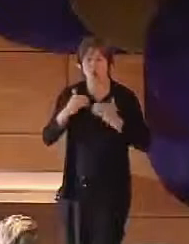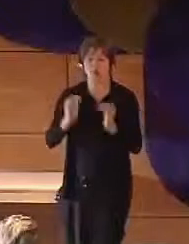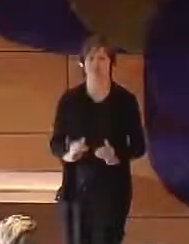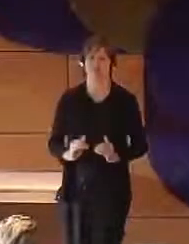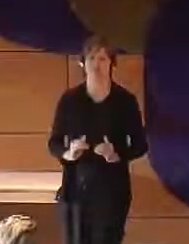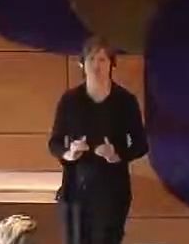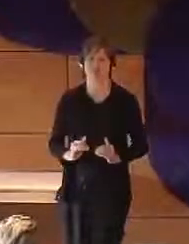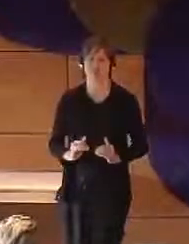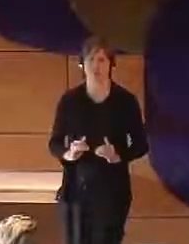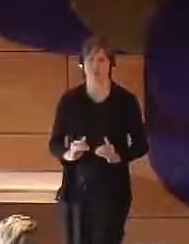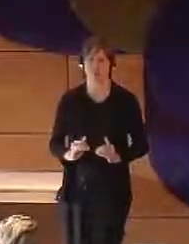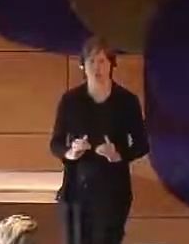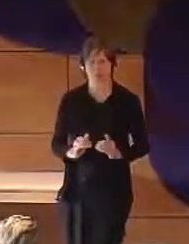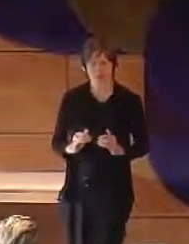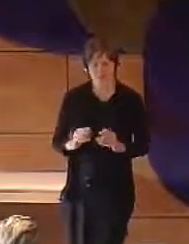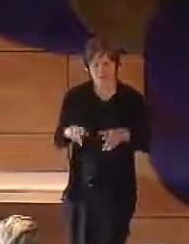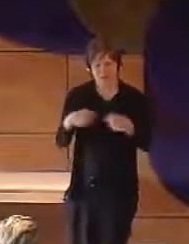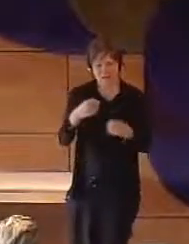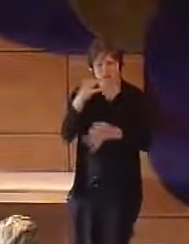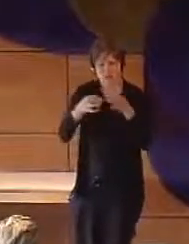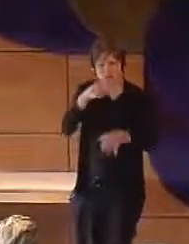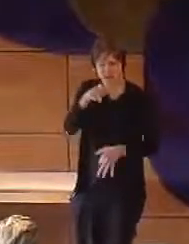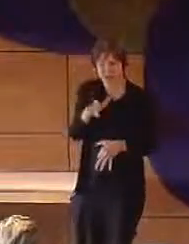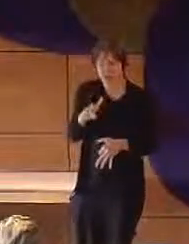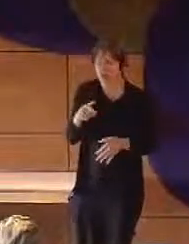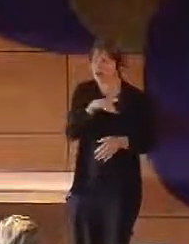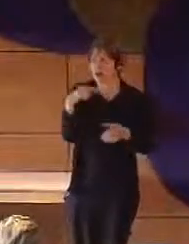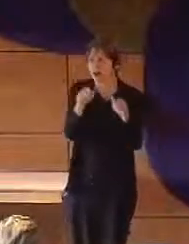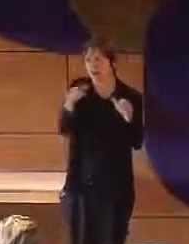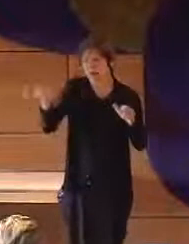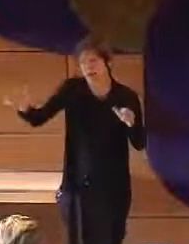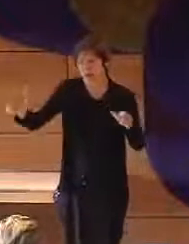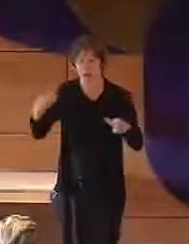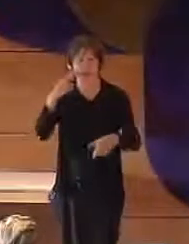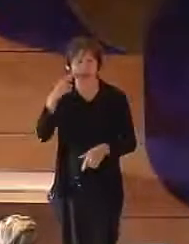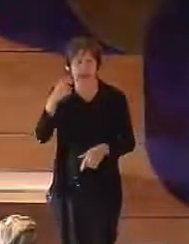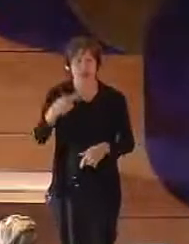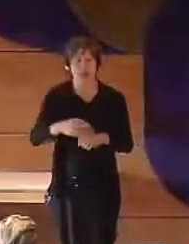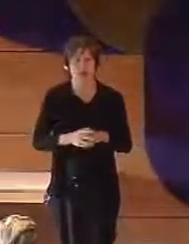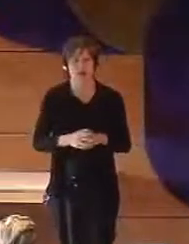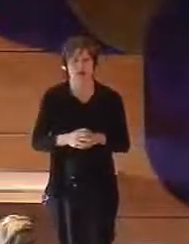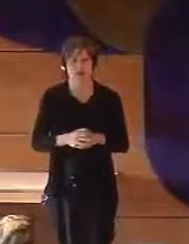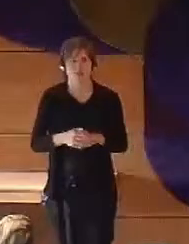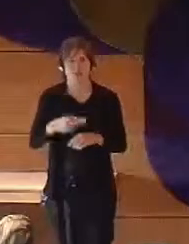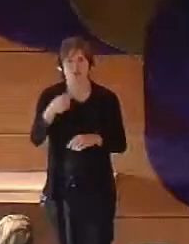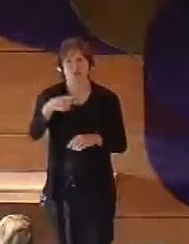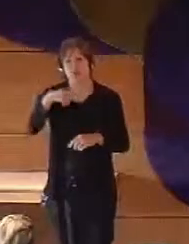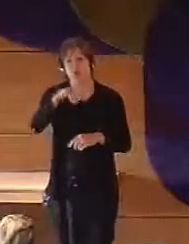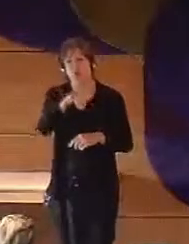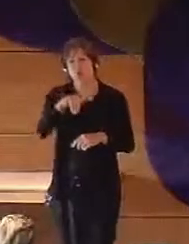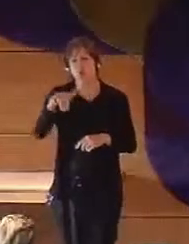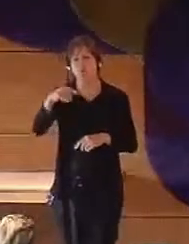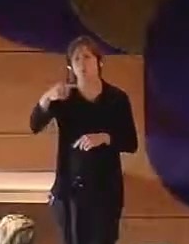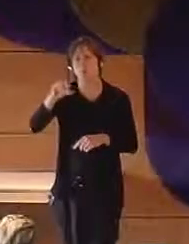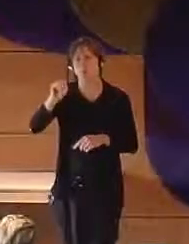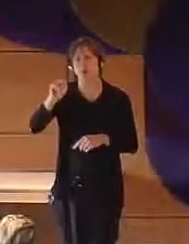why I rarely use it, and it's called Hypogonadotropic Hypogonadism. And sometimes when you get a clinic letter, you'll see this very, I know the Germans